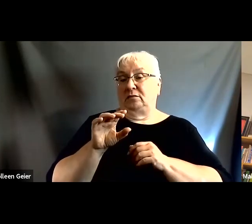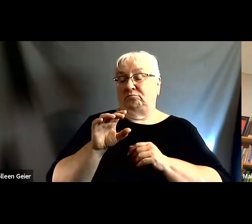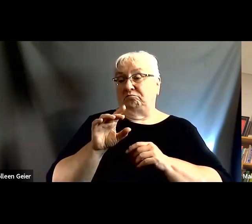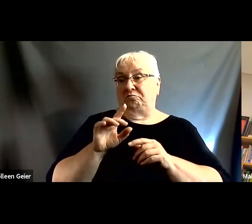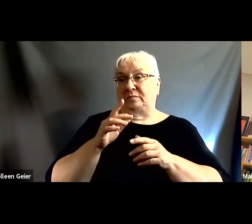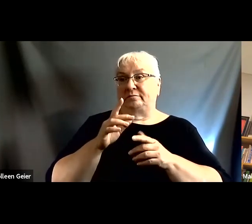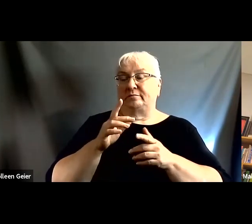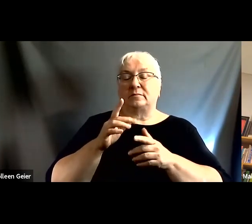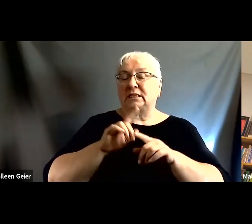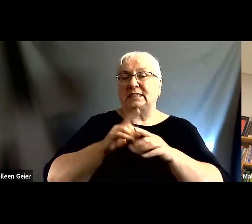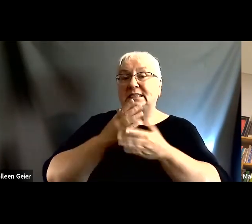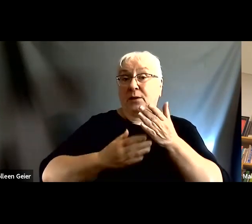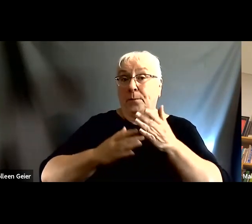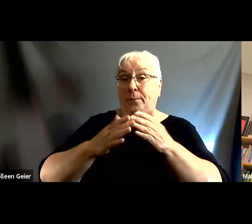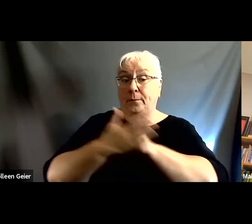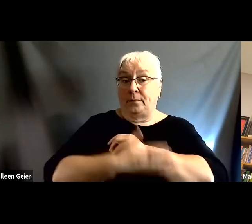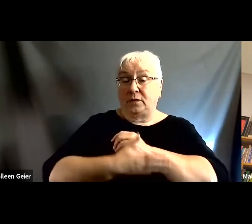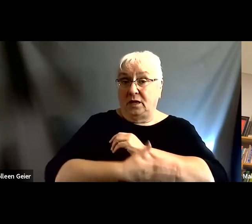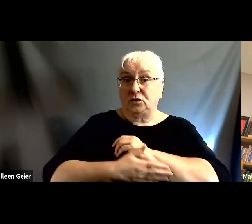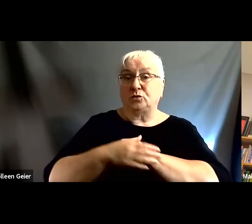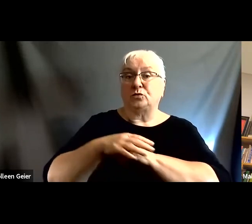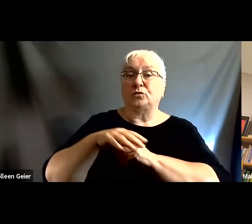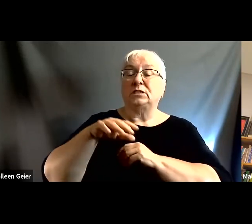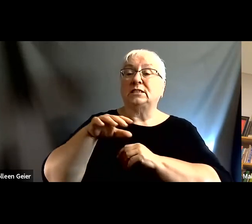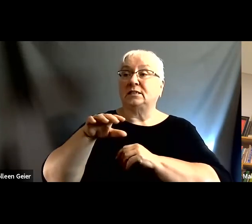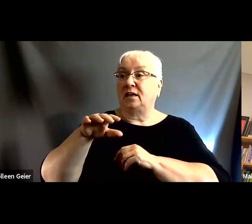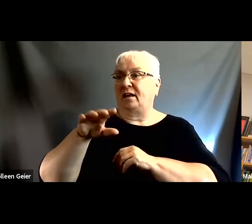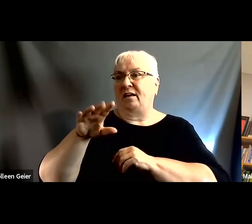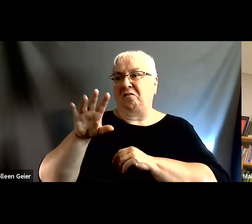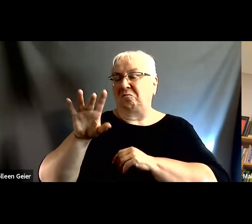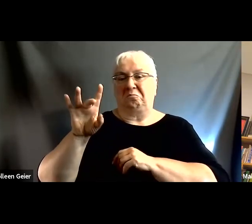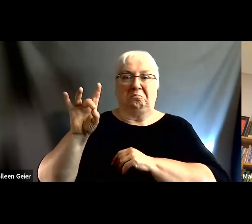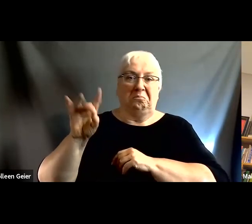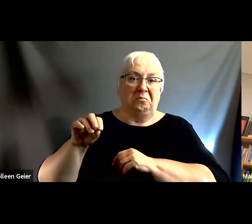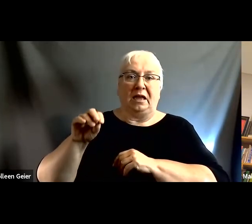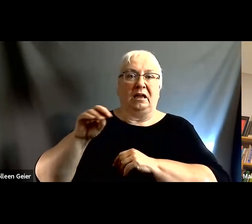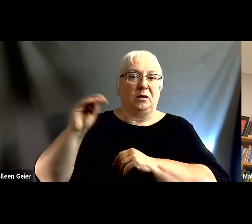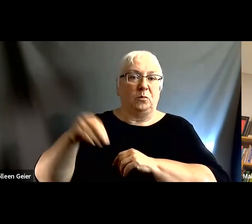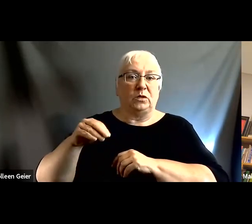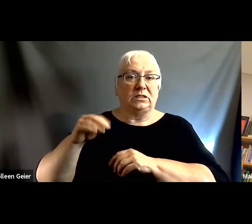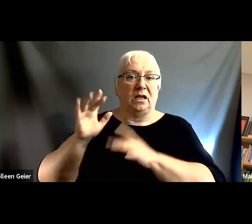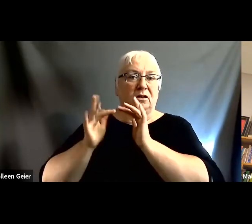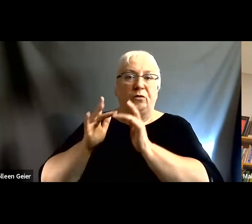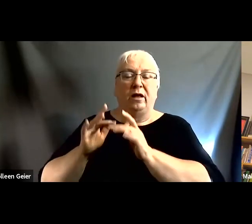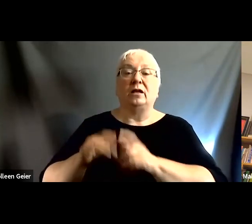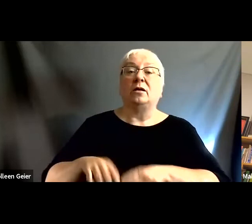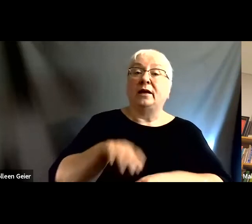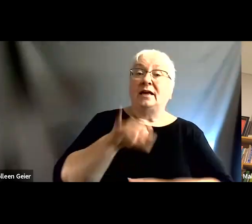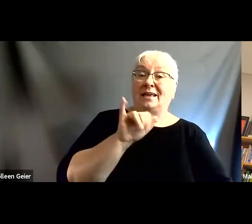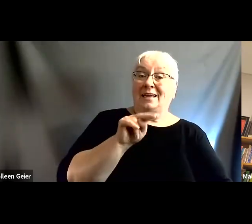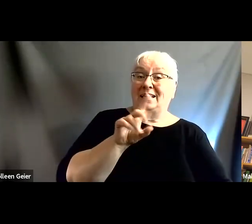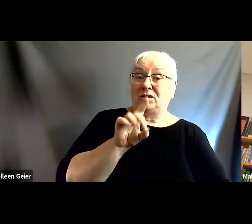and Austria, it's just 34% in Indonesia. And even in the